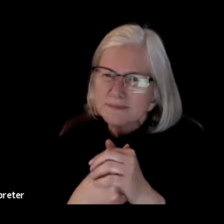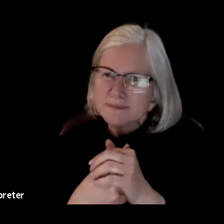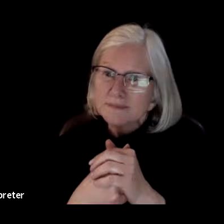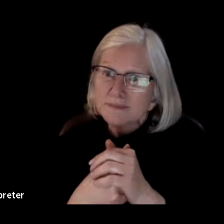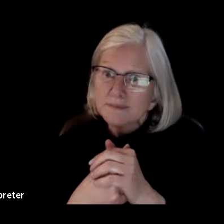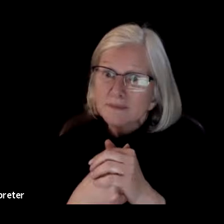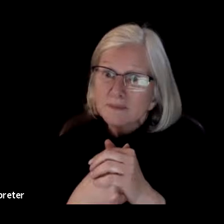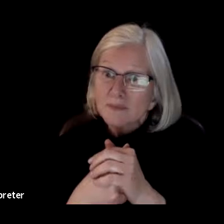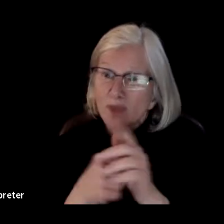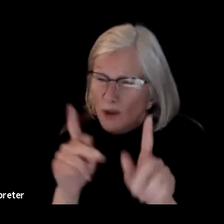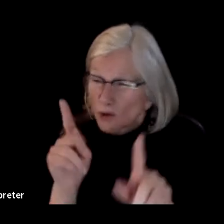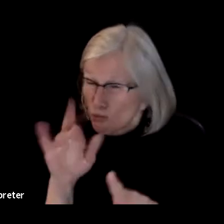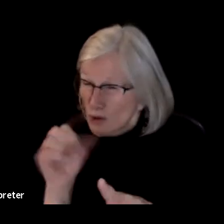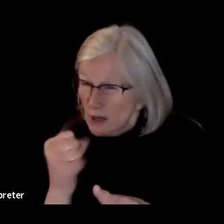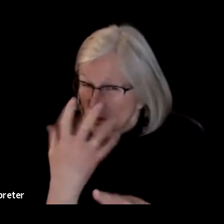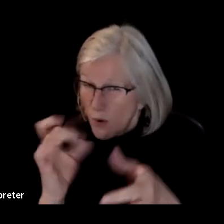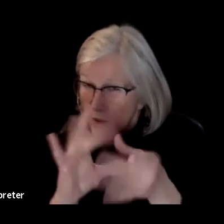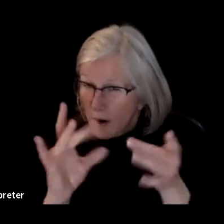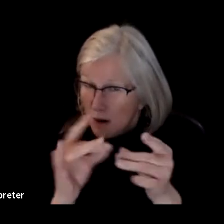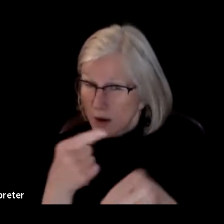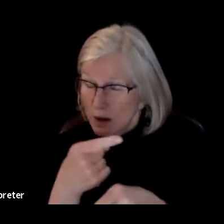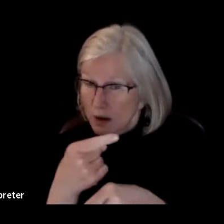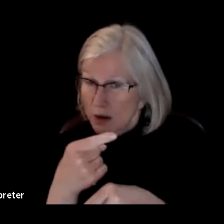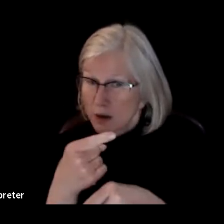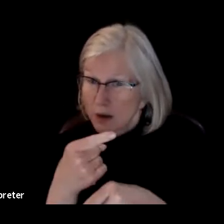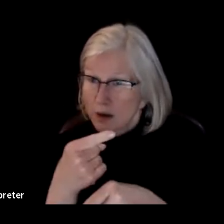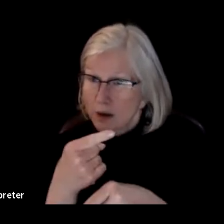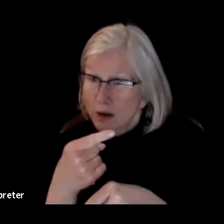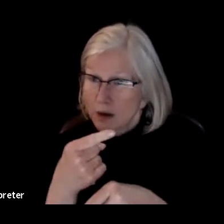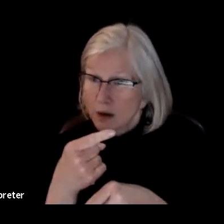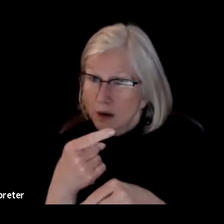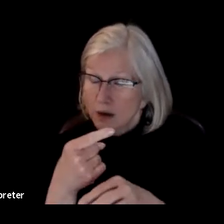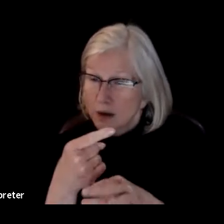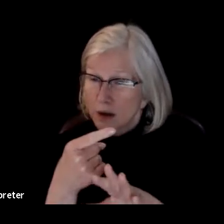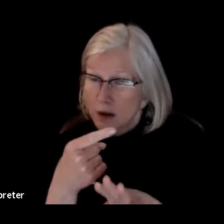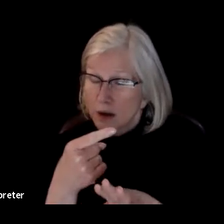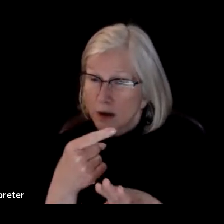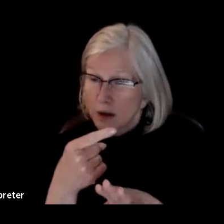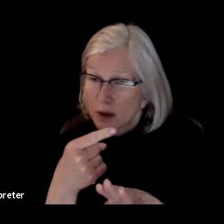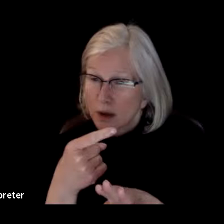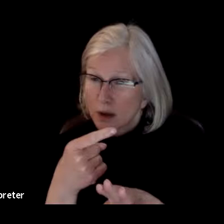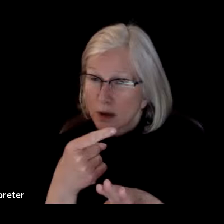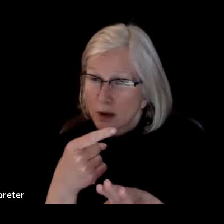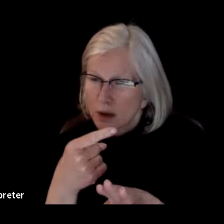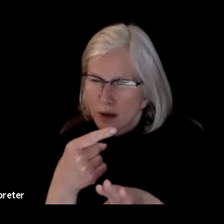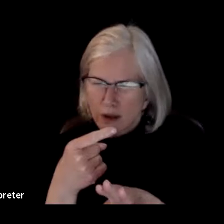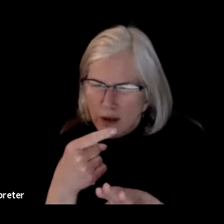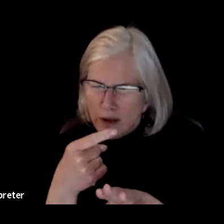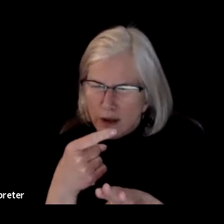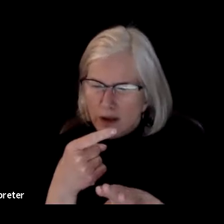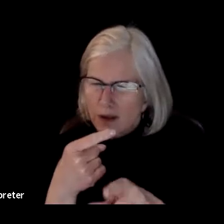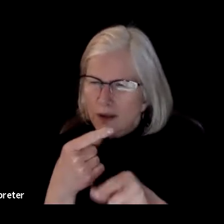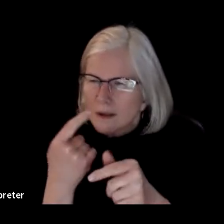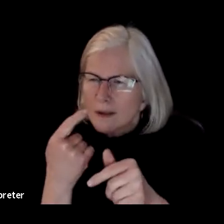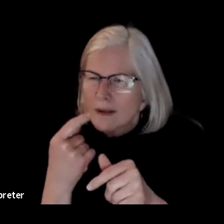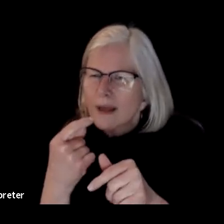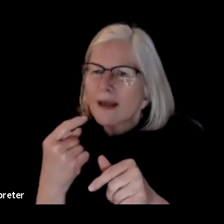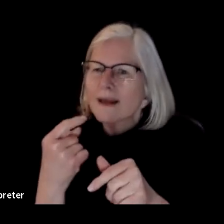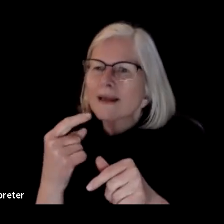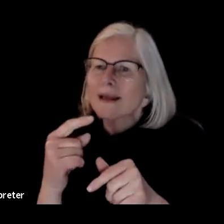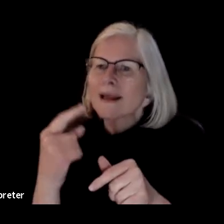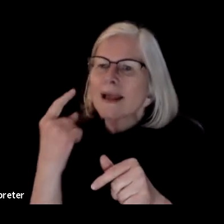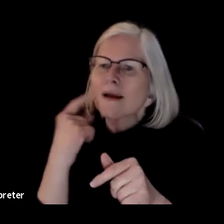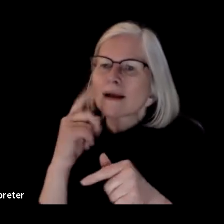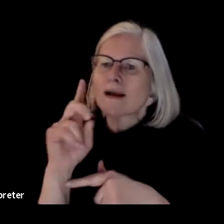Oh, Chris, I'm sorry. I thought you were going down the testing, and so I was thinking Dan was going to answer. Can you just restate